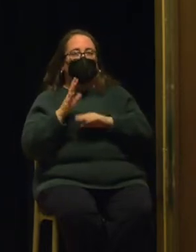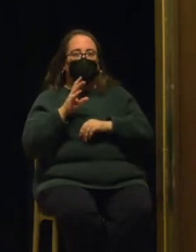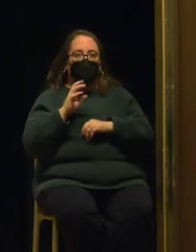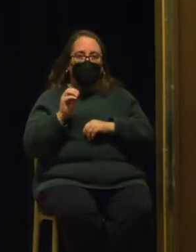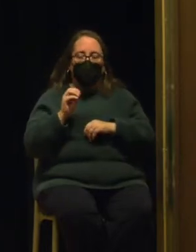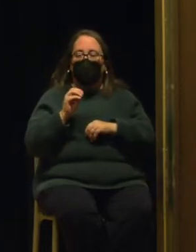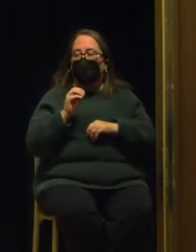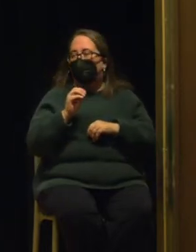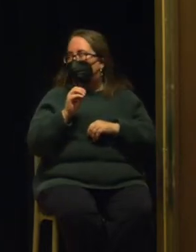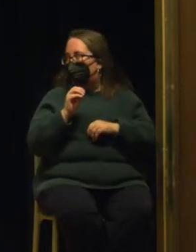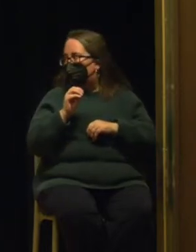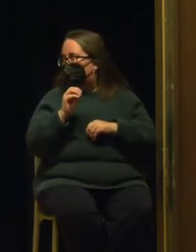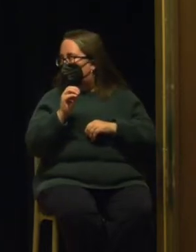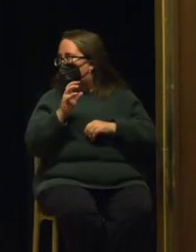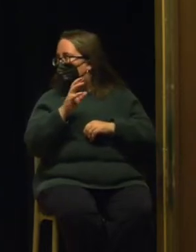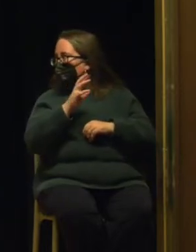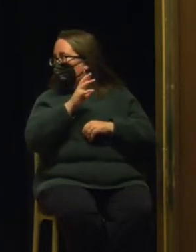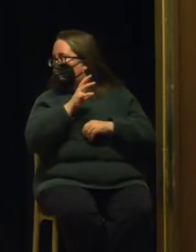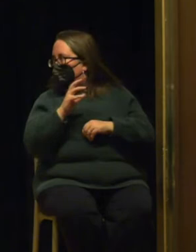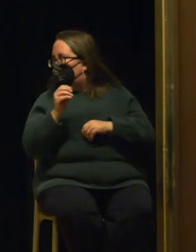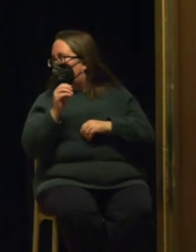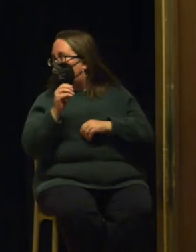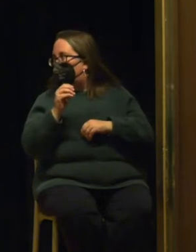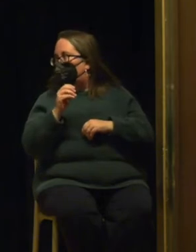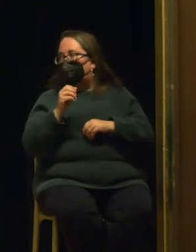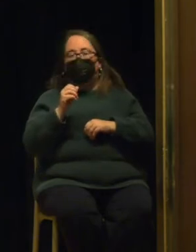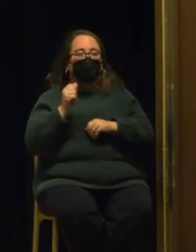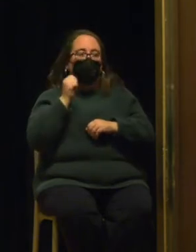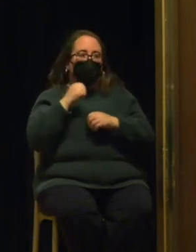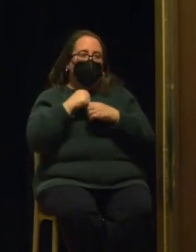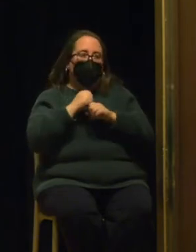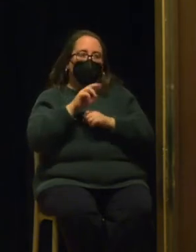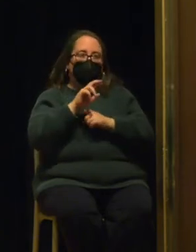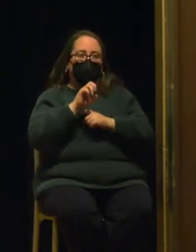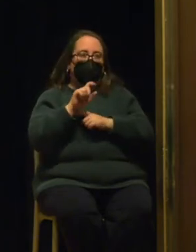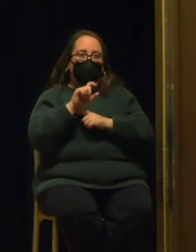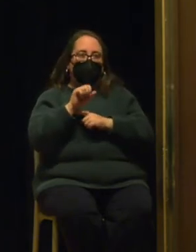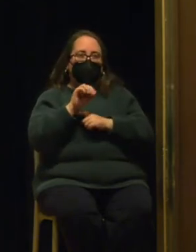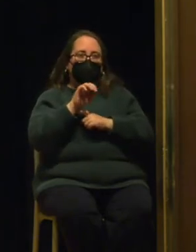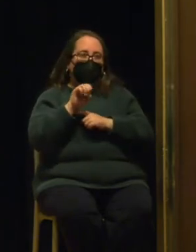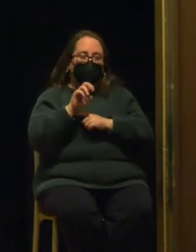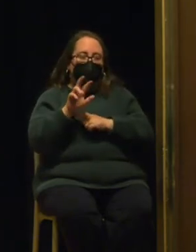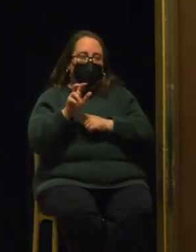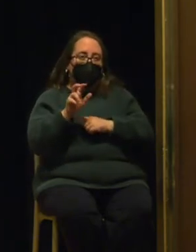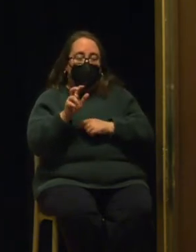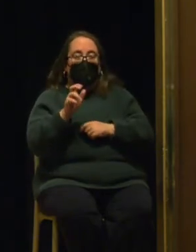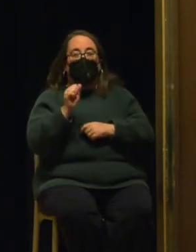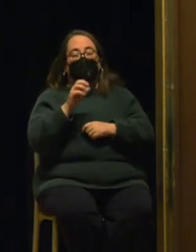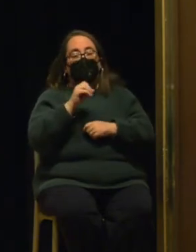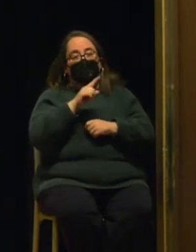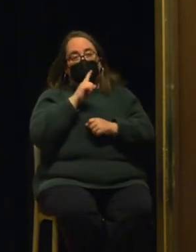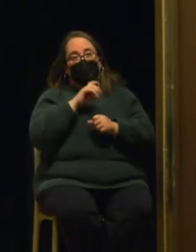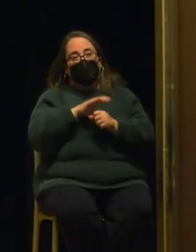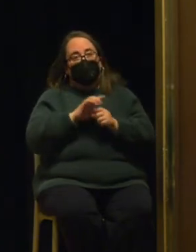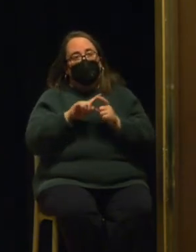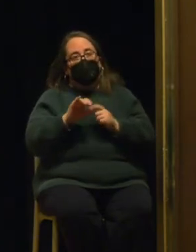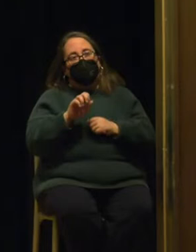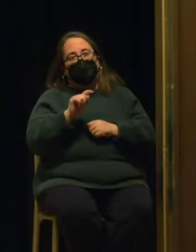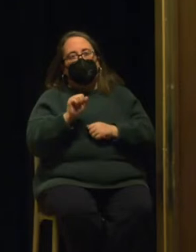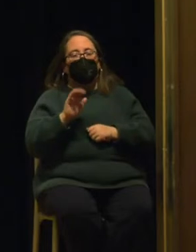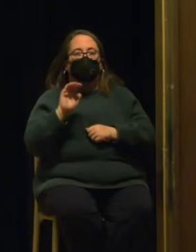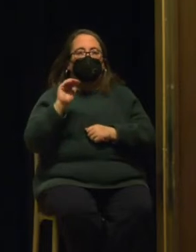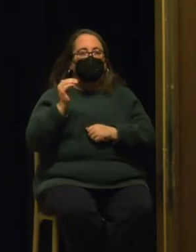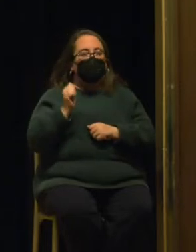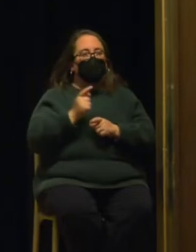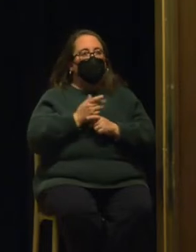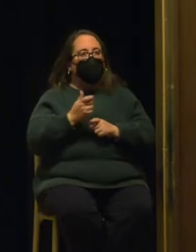they wouldn't buy it and turn it into the real estate channel or something like that. And so they were committed to BET. So it seemed like the